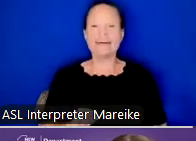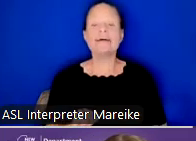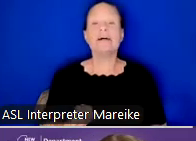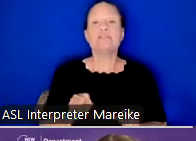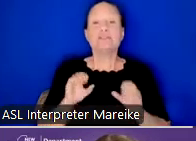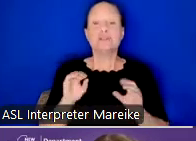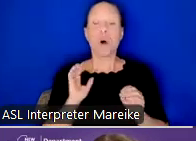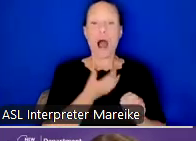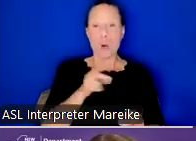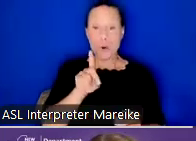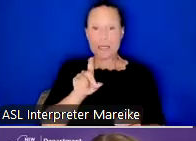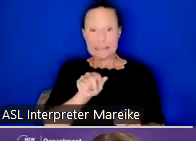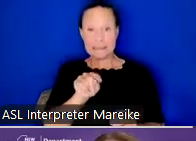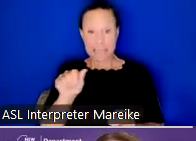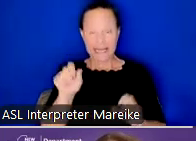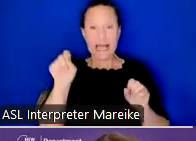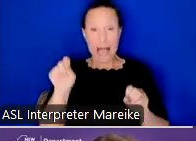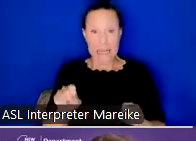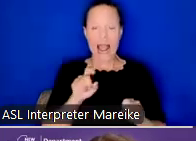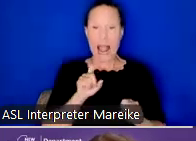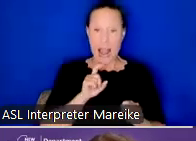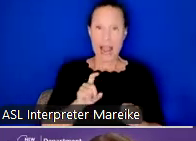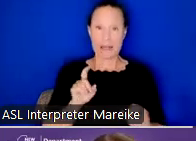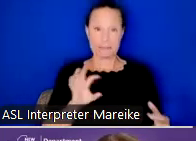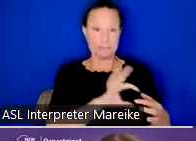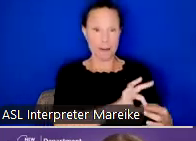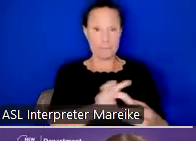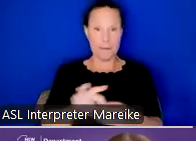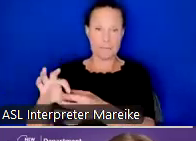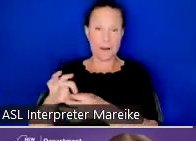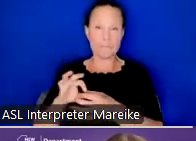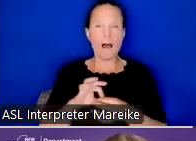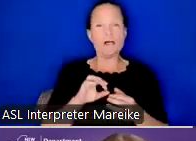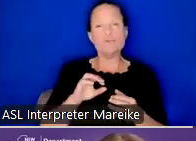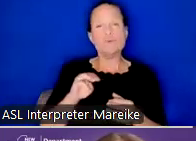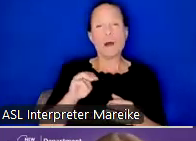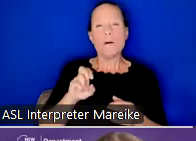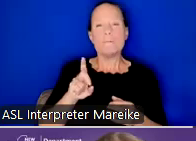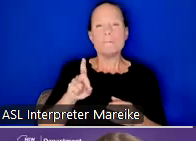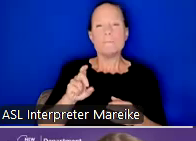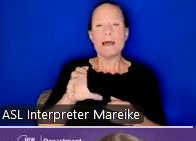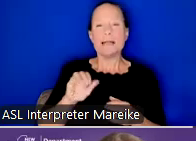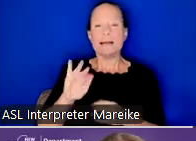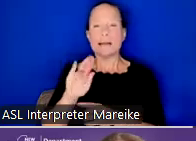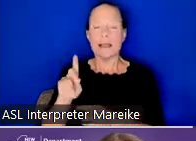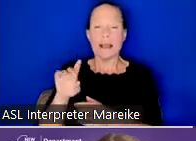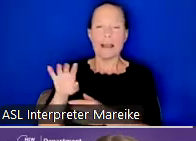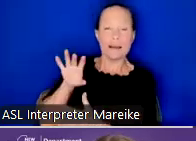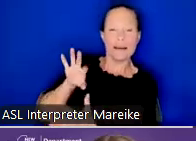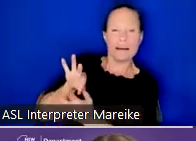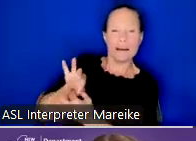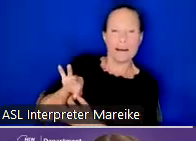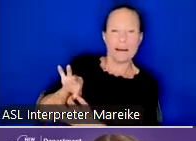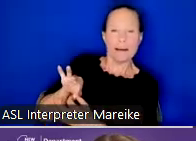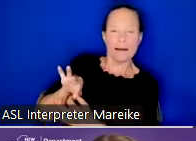data can be sent to through there to our Medicaid data warehouse. So we're able to collect data on the screening